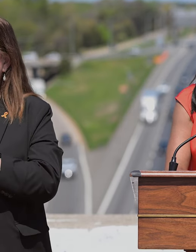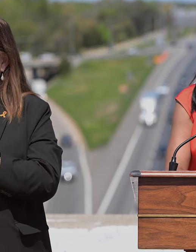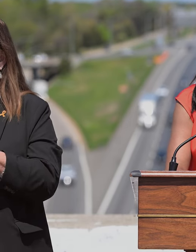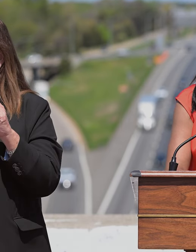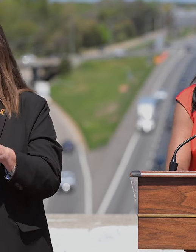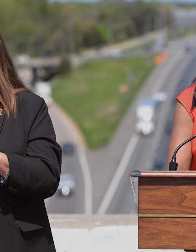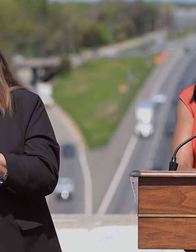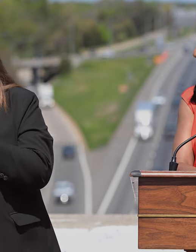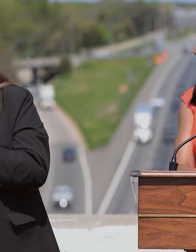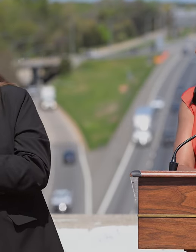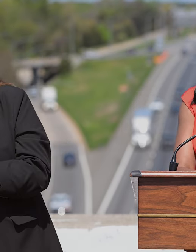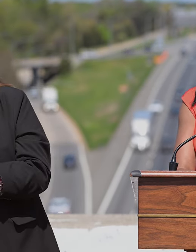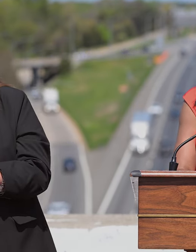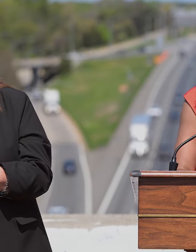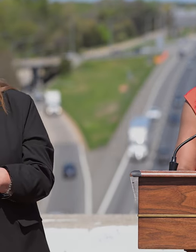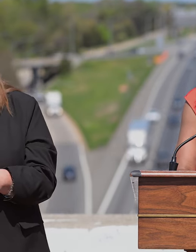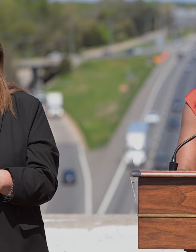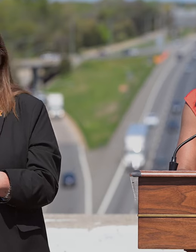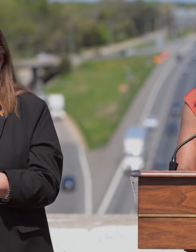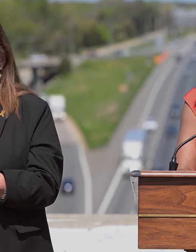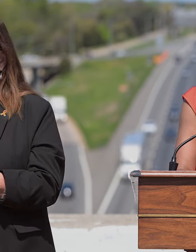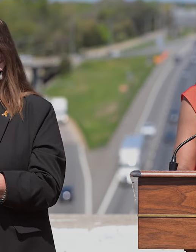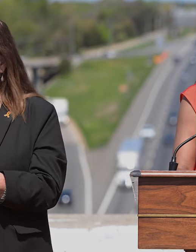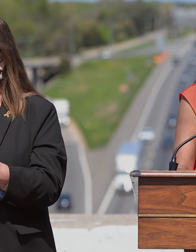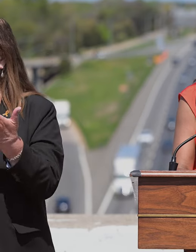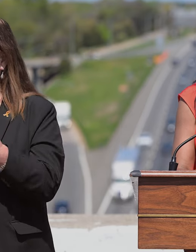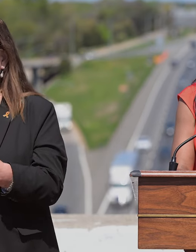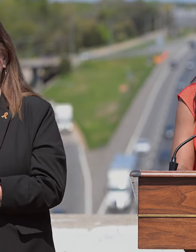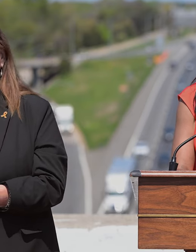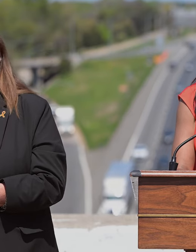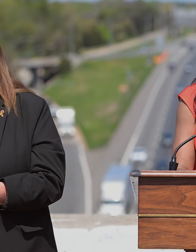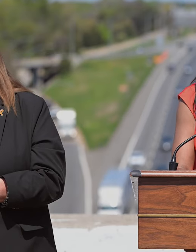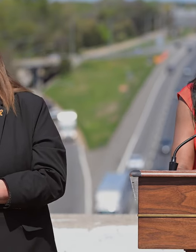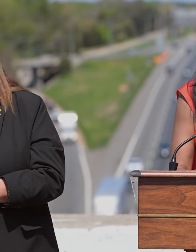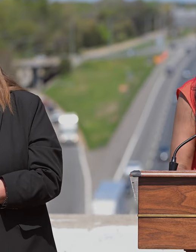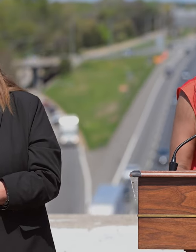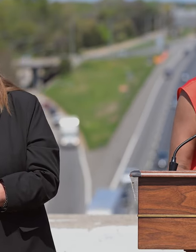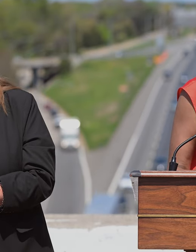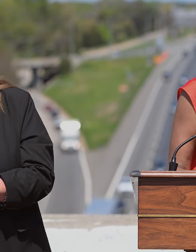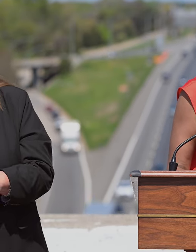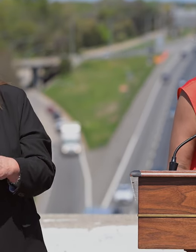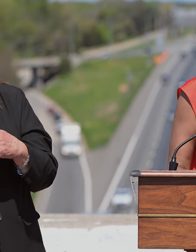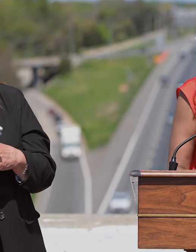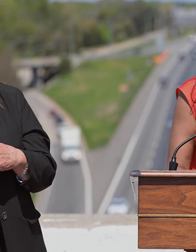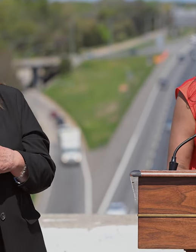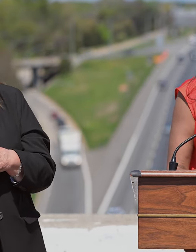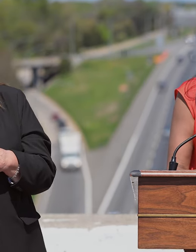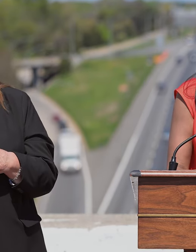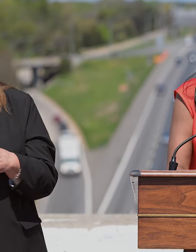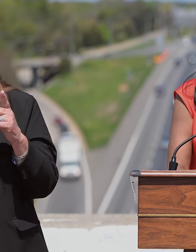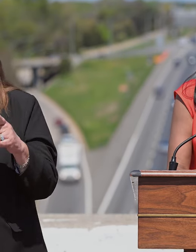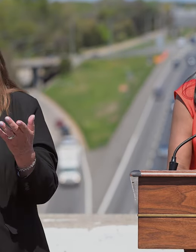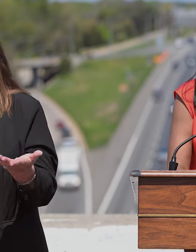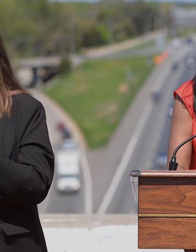so thank you for that. Laura, thank you for your ASL services. Truly appreciate that. And thank you for every one of you